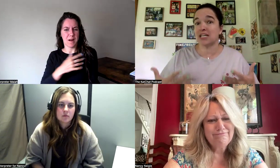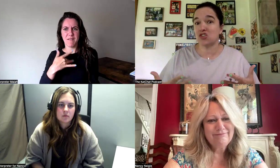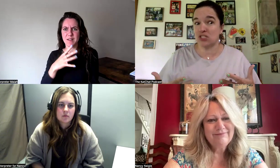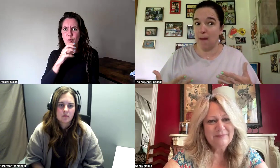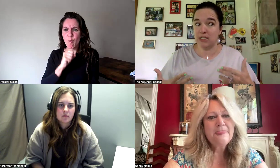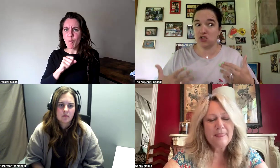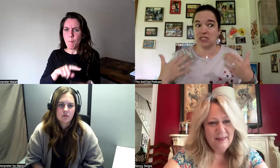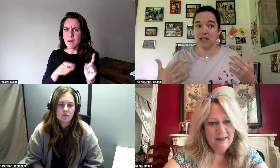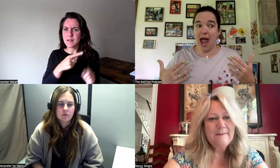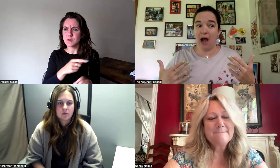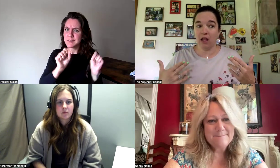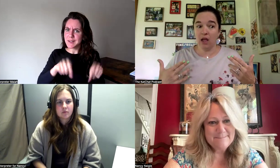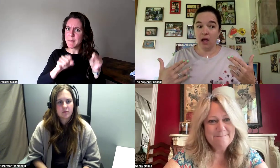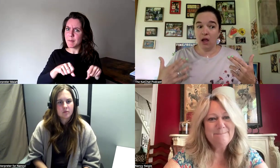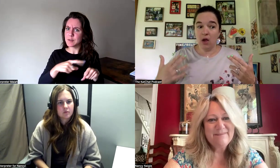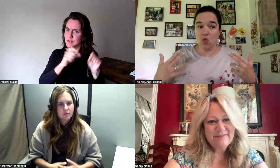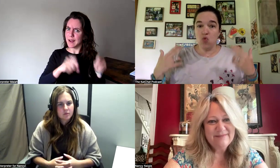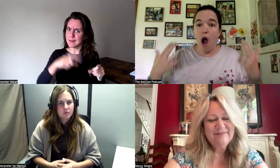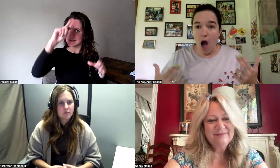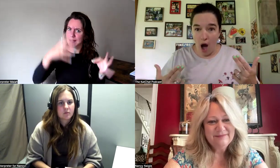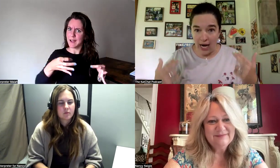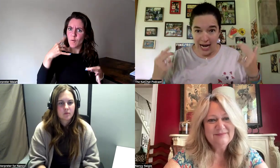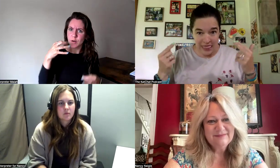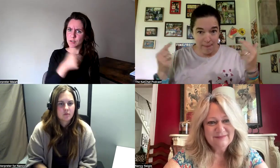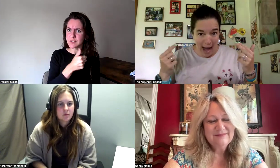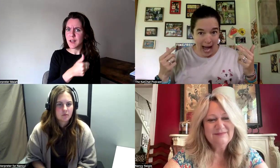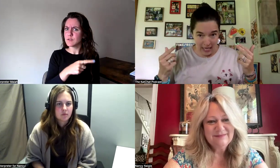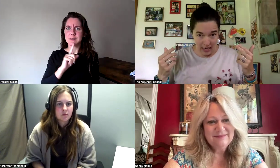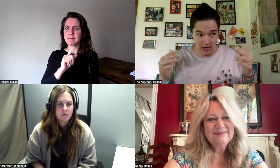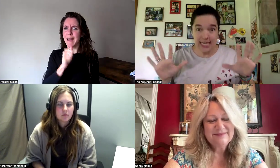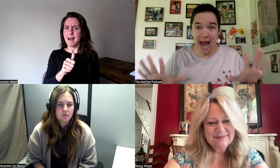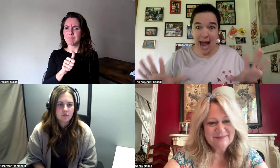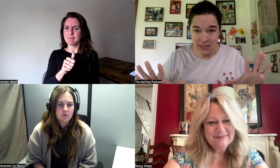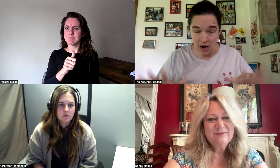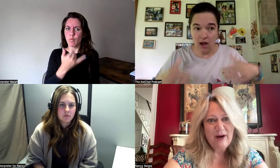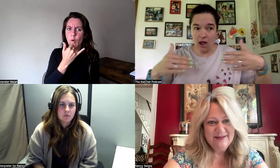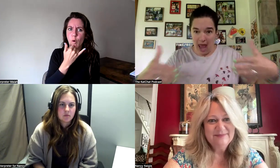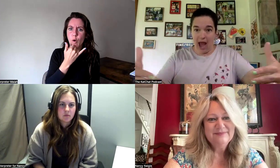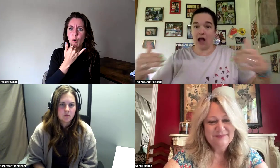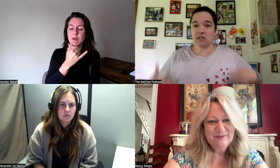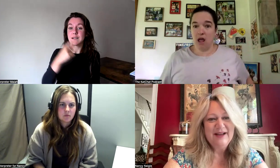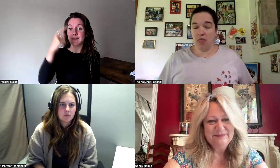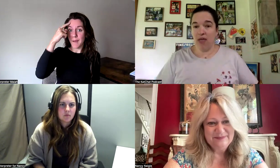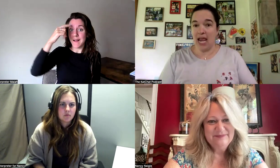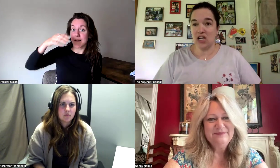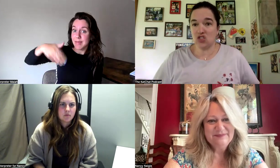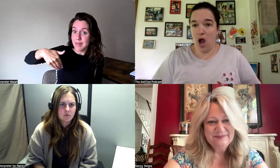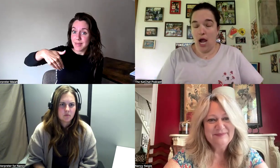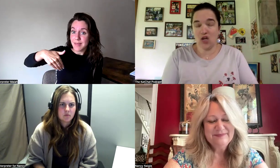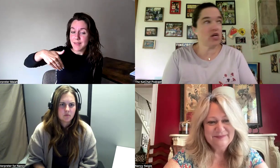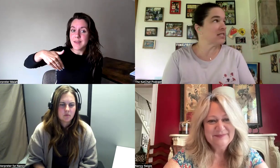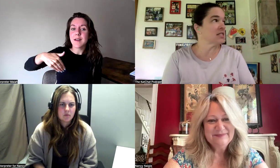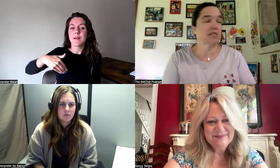own decisions. I mean, she's not wrong in the mind yet Right, at right. the